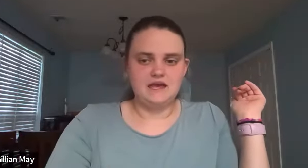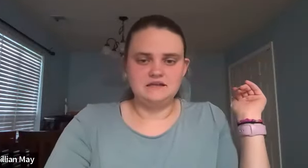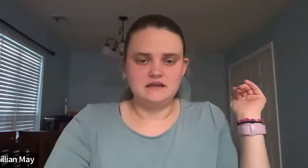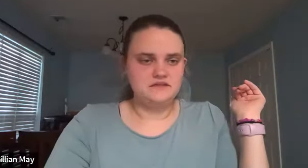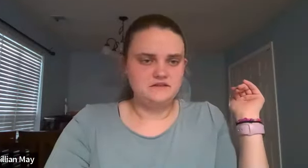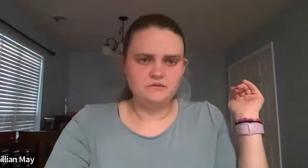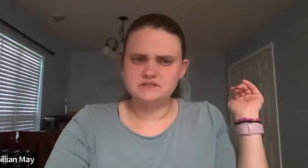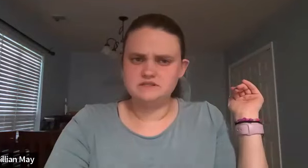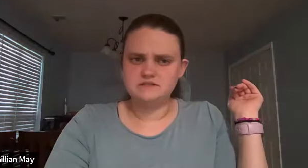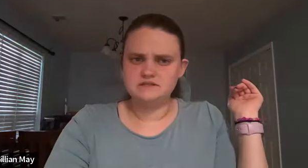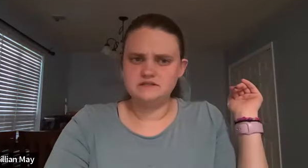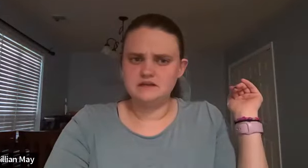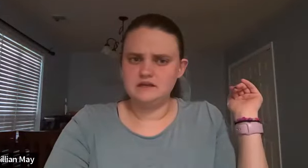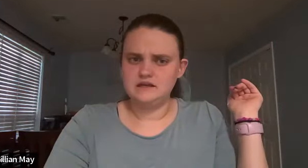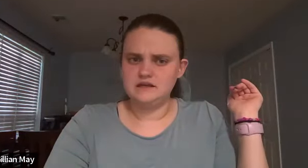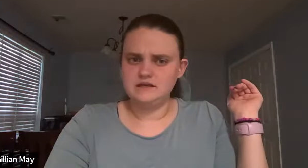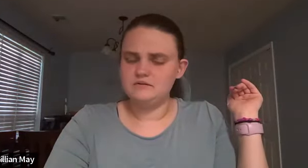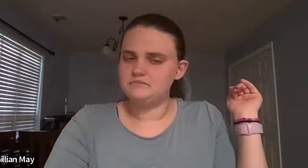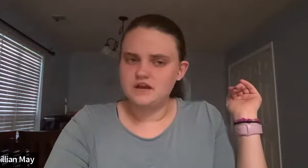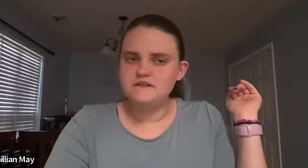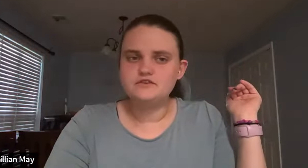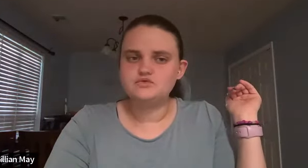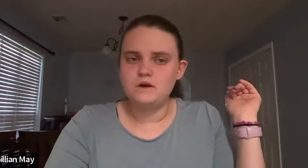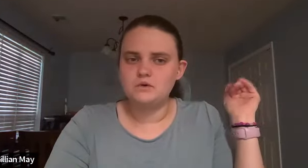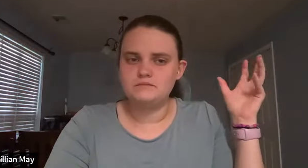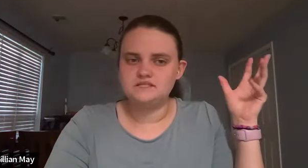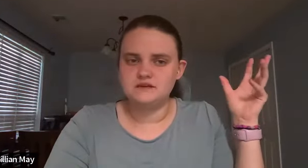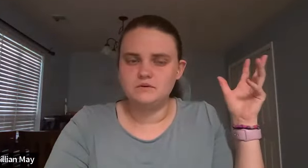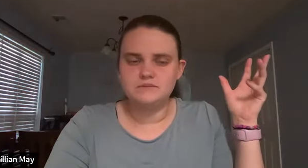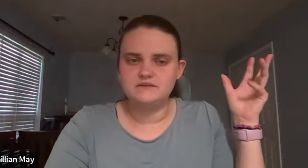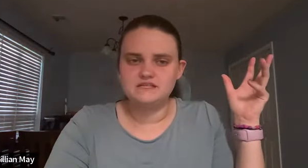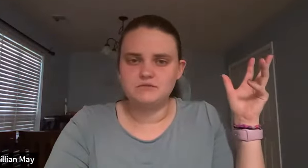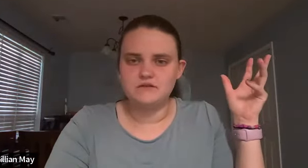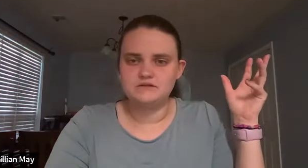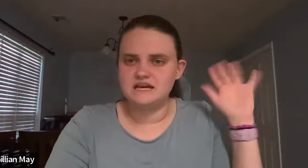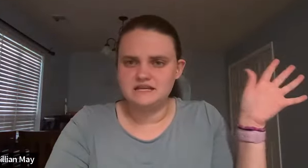And I think that was it. I feel like there's one more I'm missing. What am I missing of weather? Is that it?